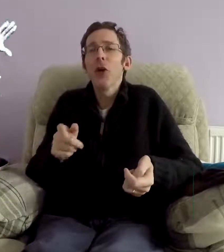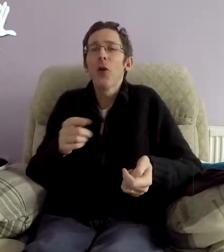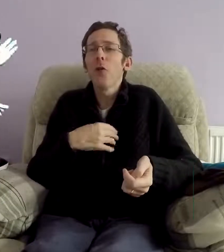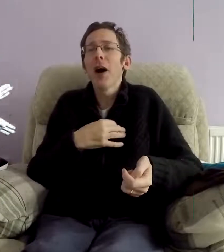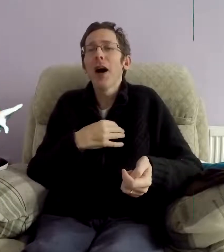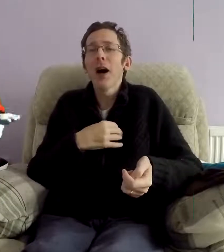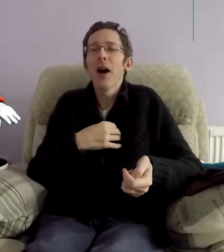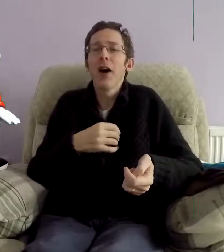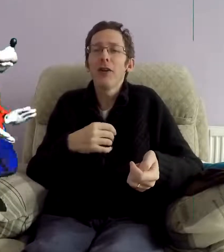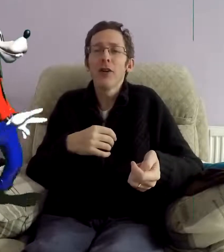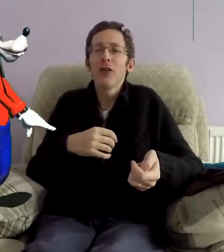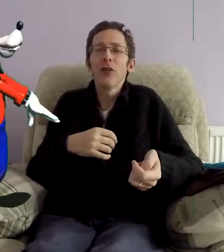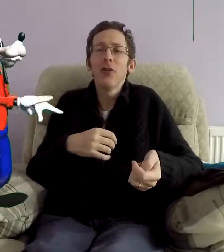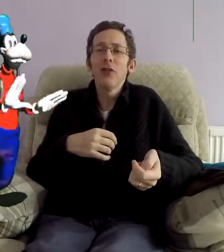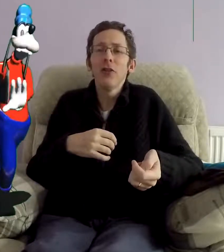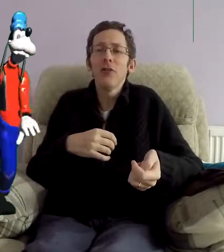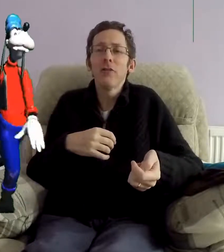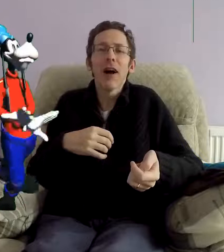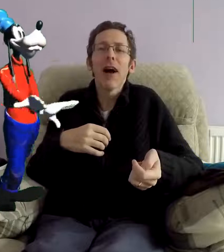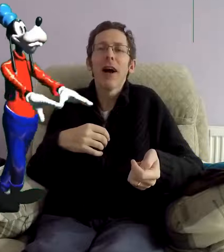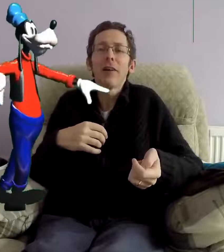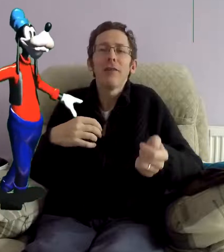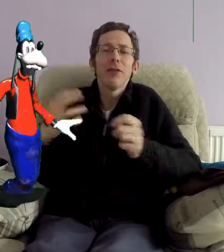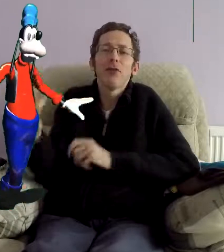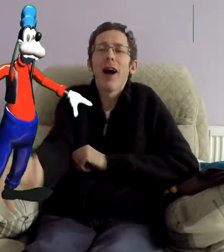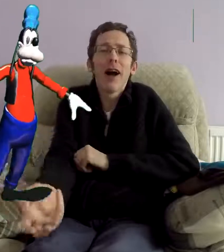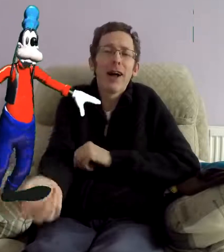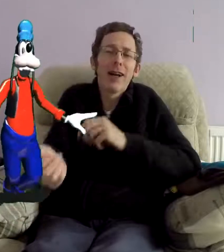stole my heart 'cause you couldn't find if you tried.